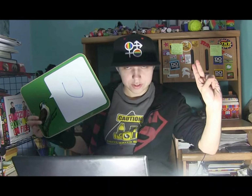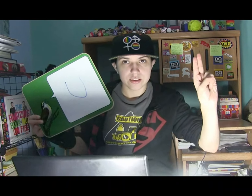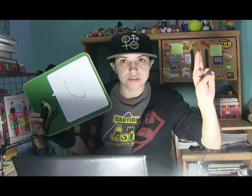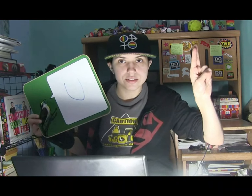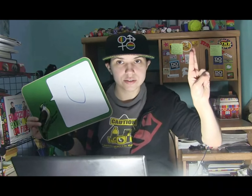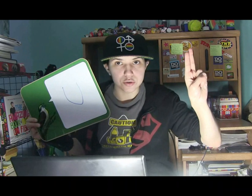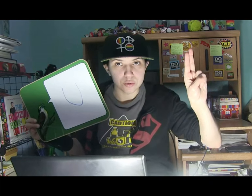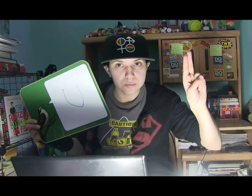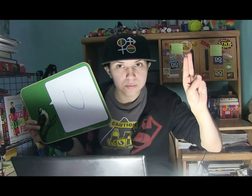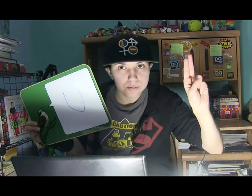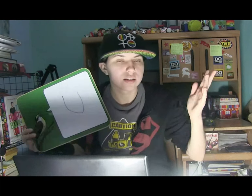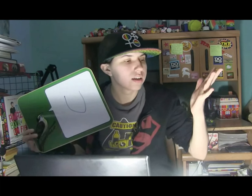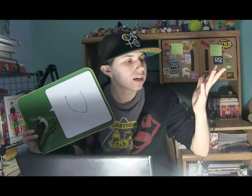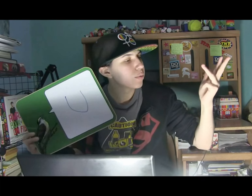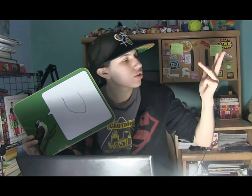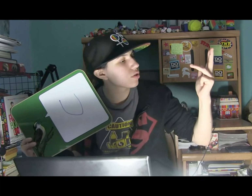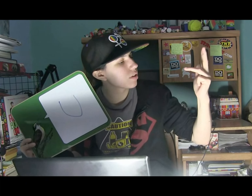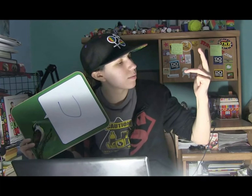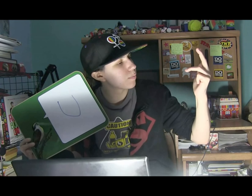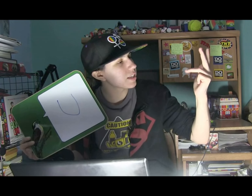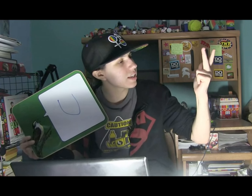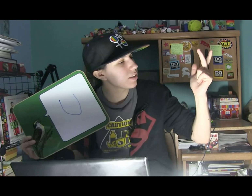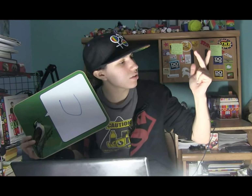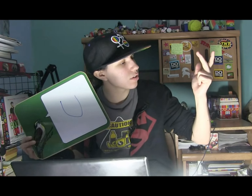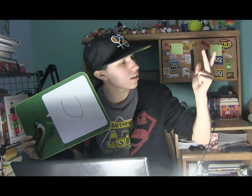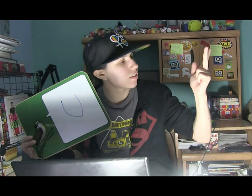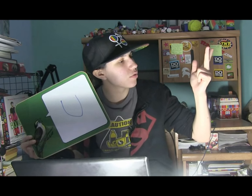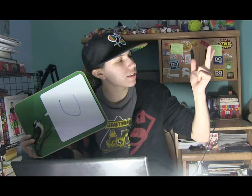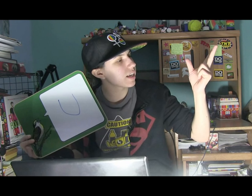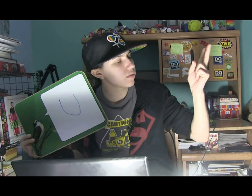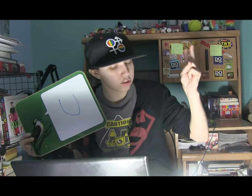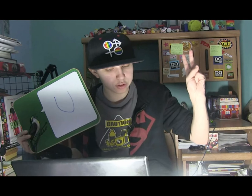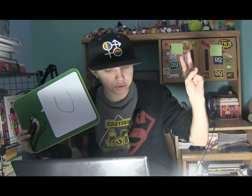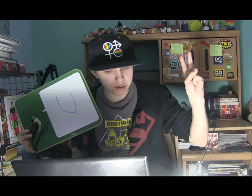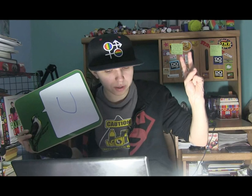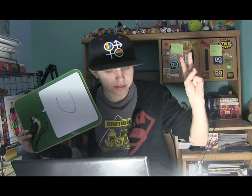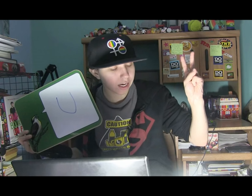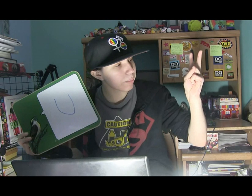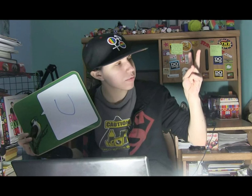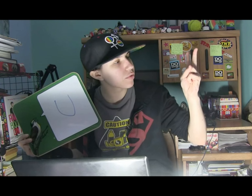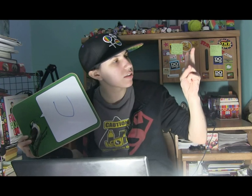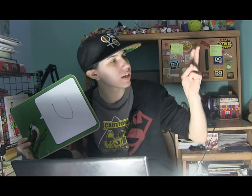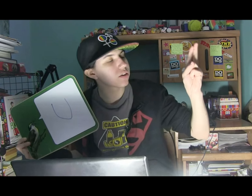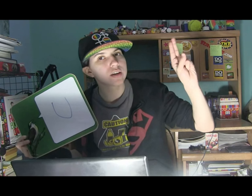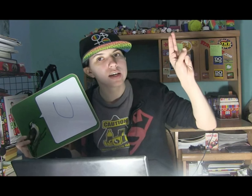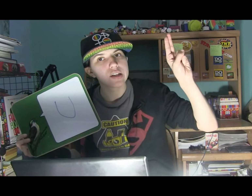This is U. You put your pinky and your ring down, you put your thumb on top of the ring finger, and you hold